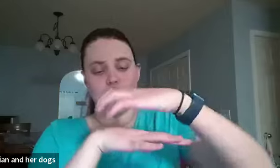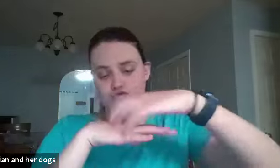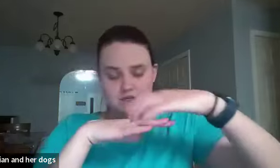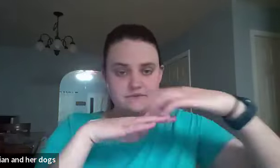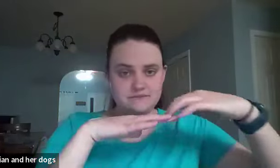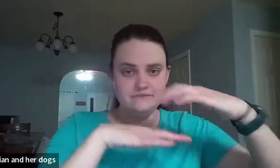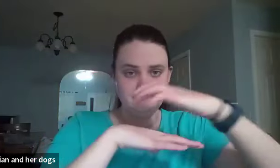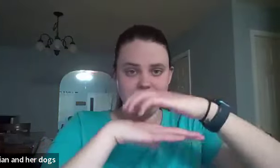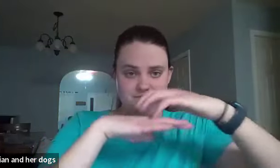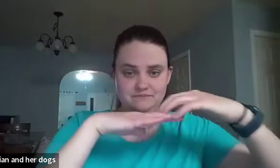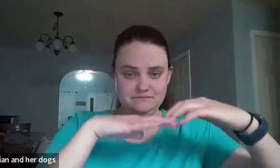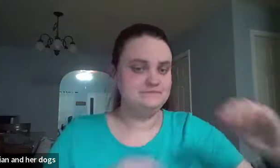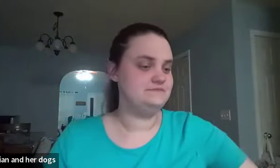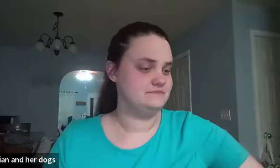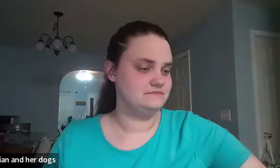or grapes.